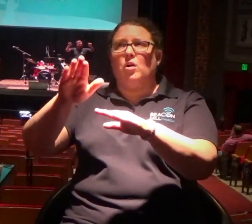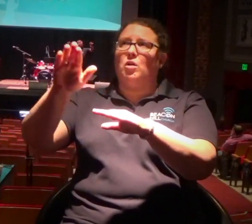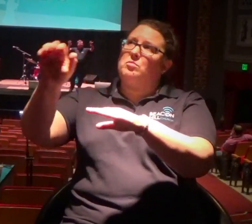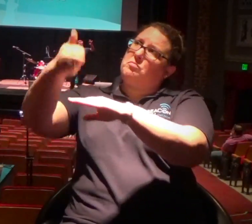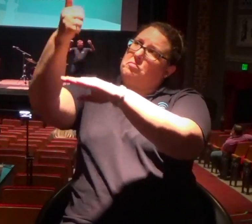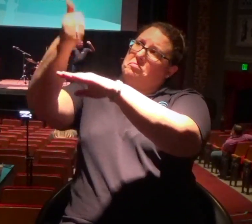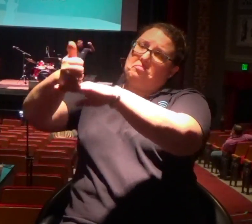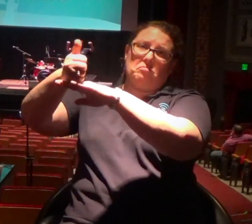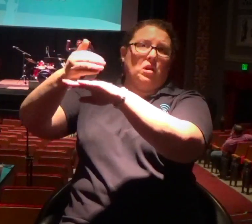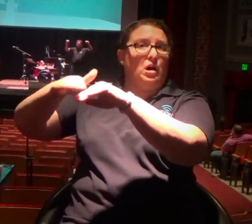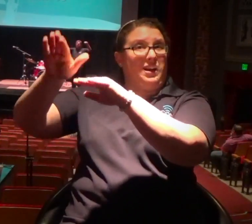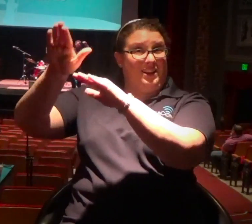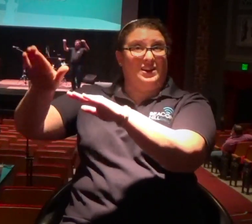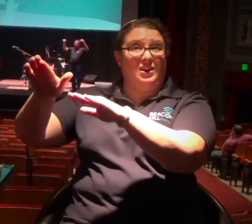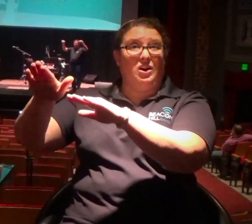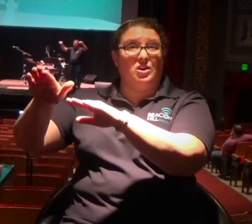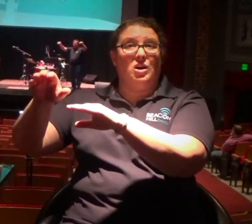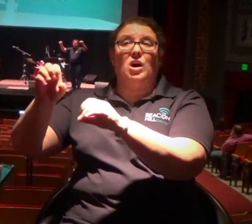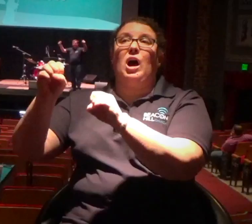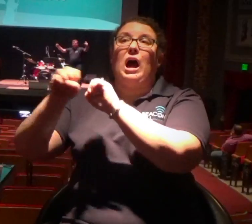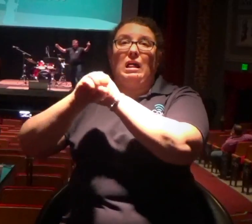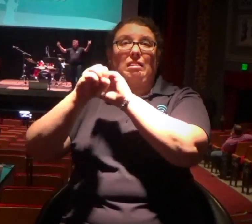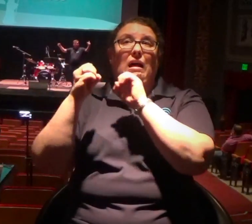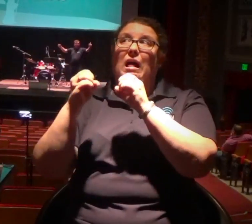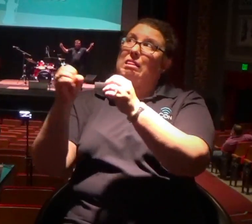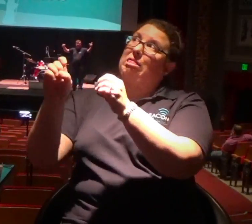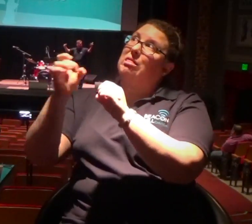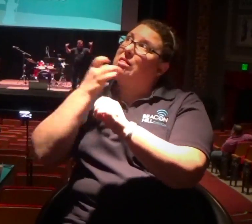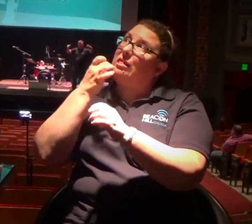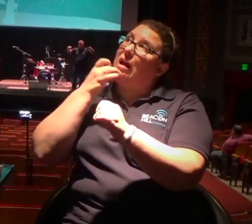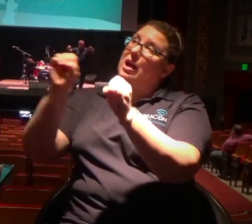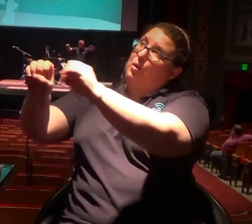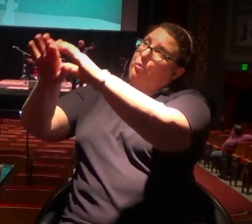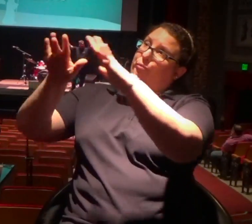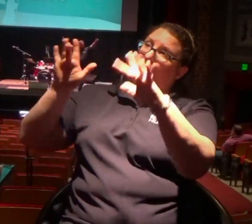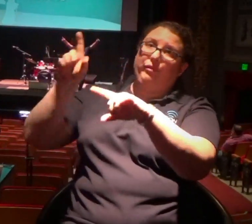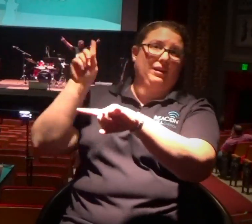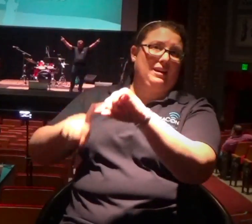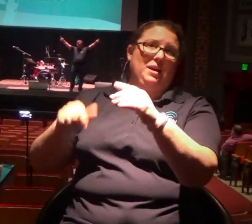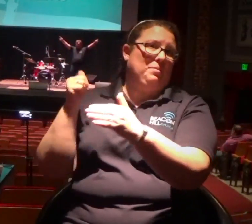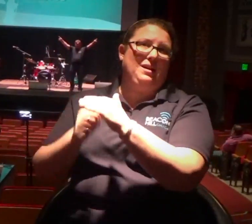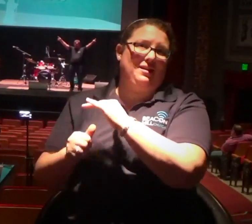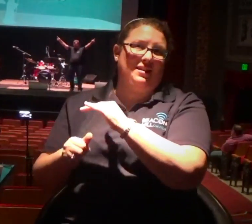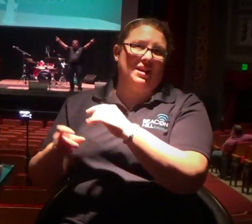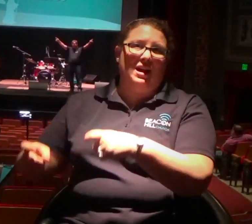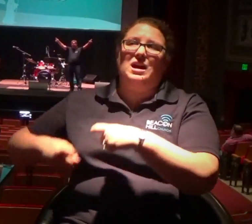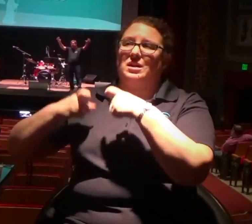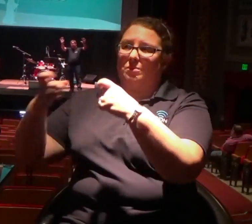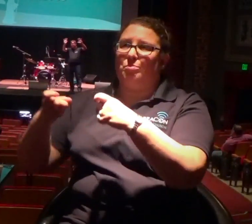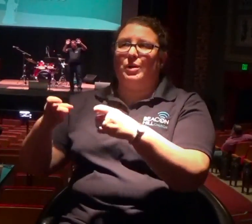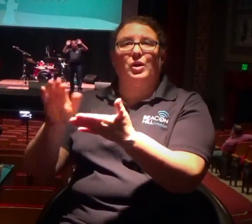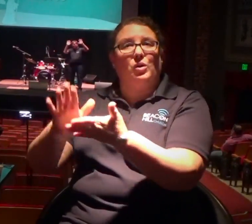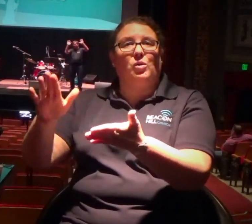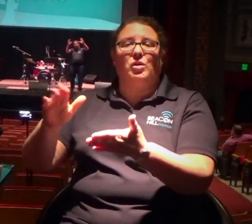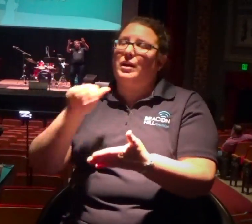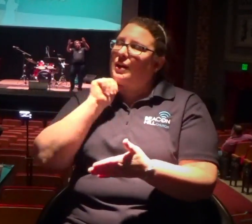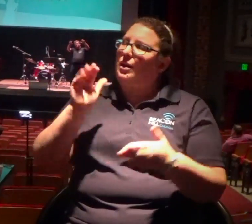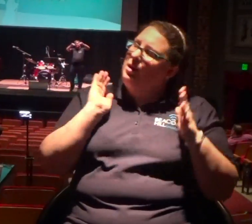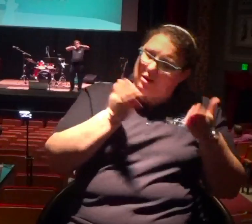light, and that when people see our good works, they will give glory not to us, but to our Father who is in heaven. And then we came right up and we saw